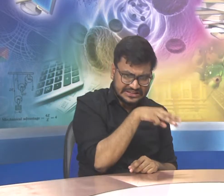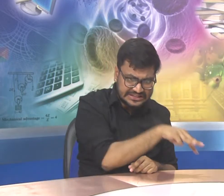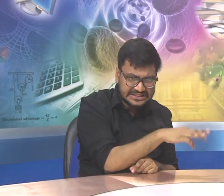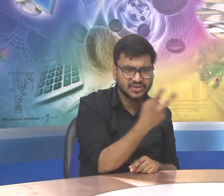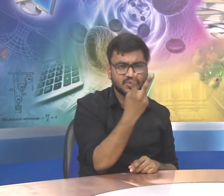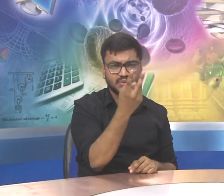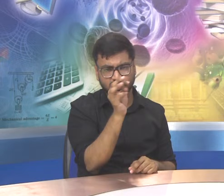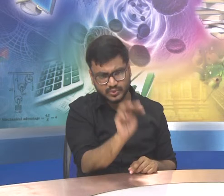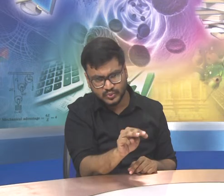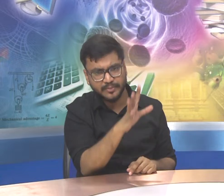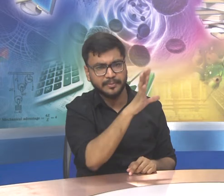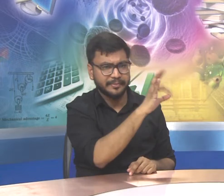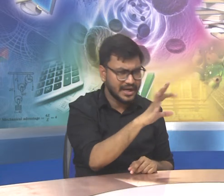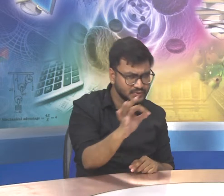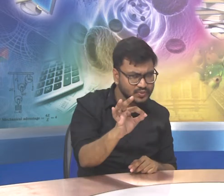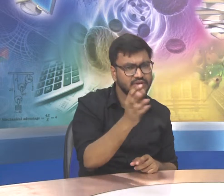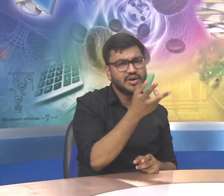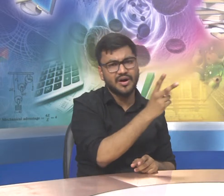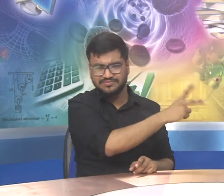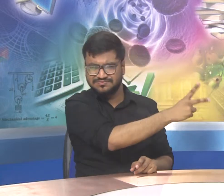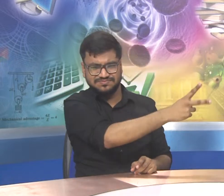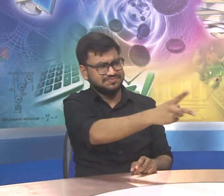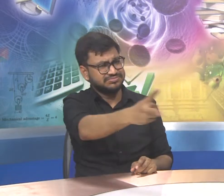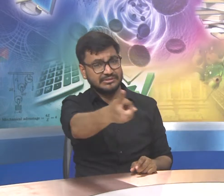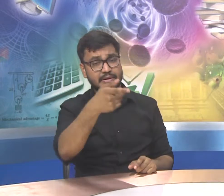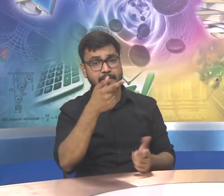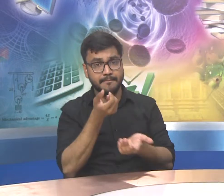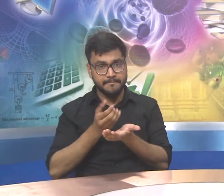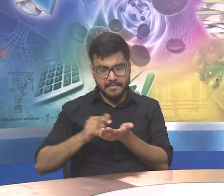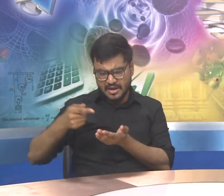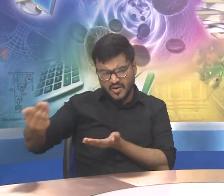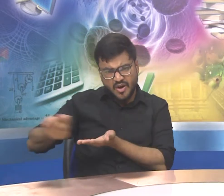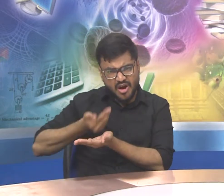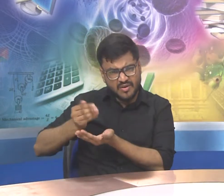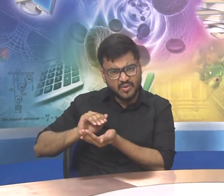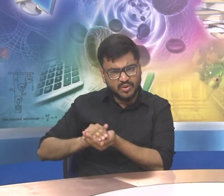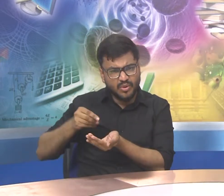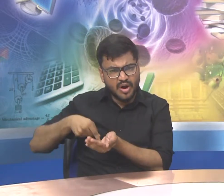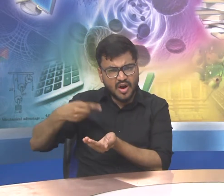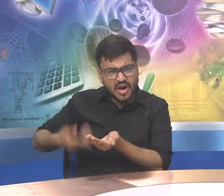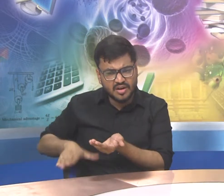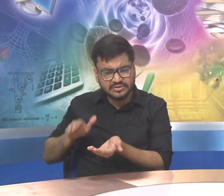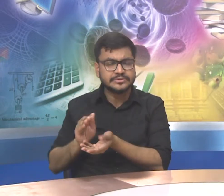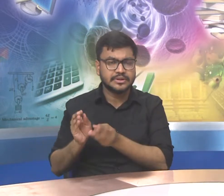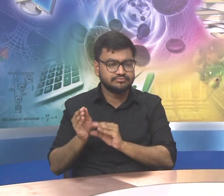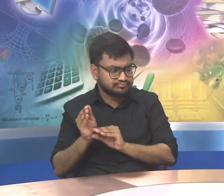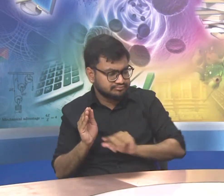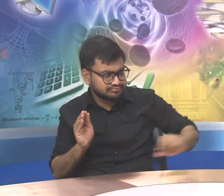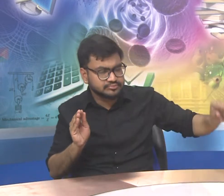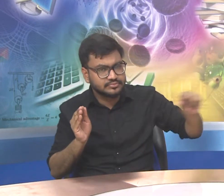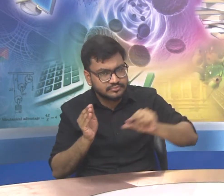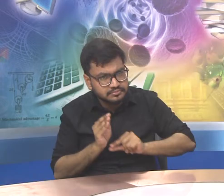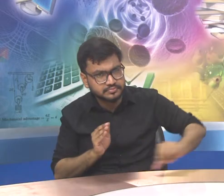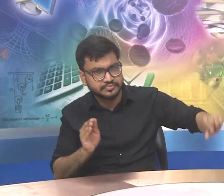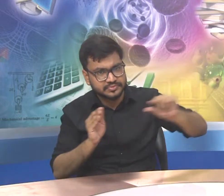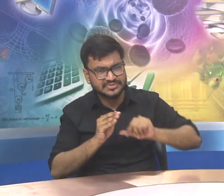the savings bank account is the most suited for his purpose.